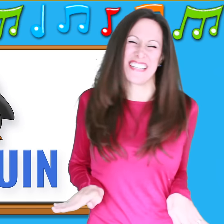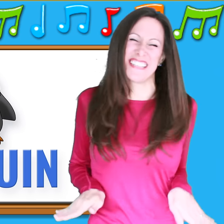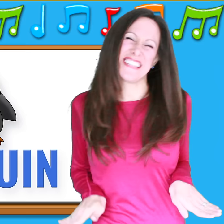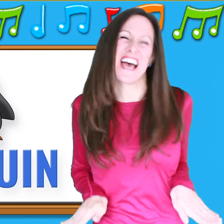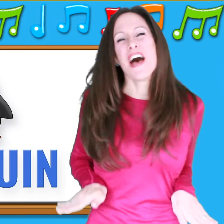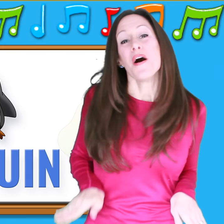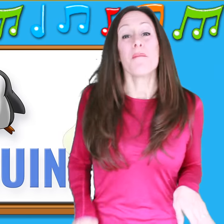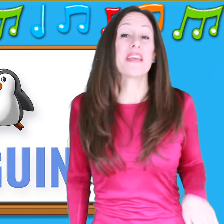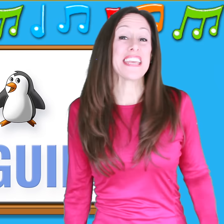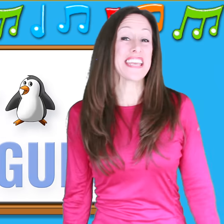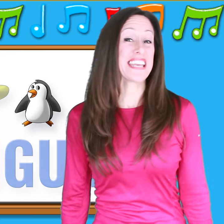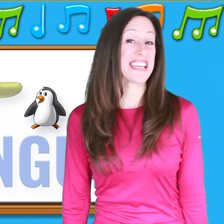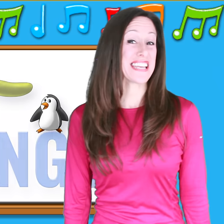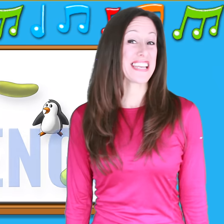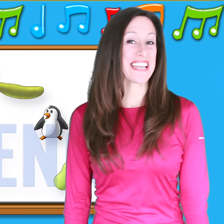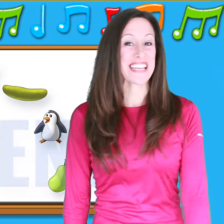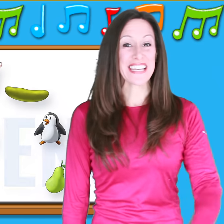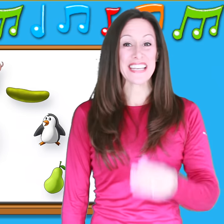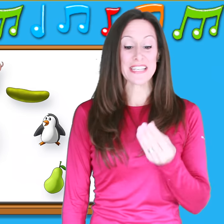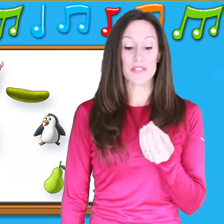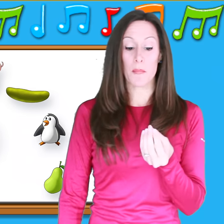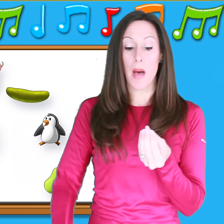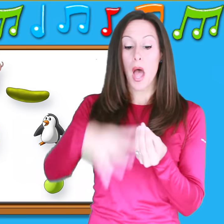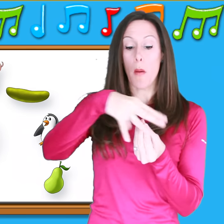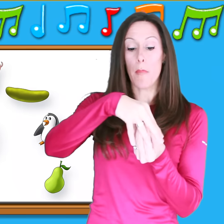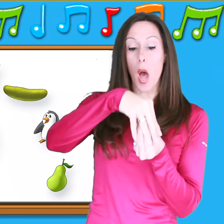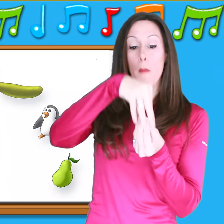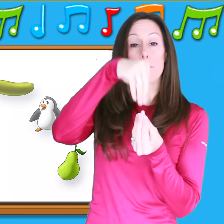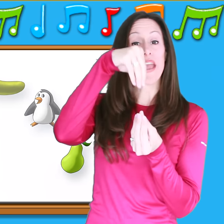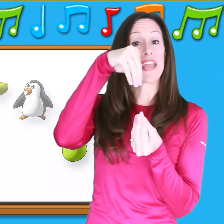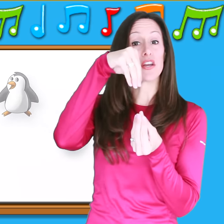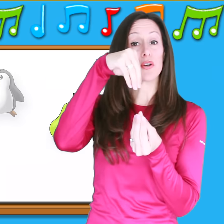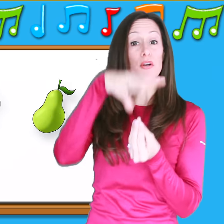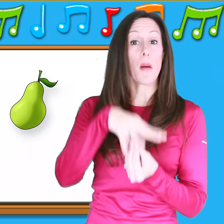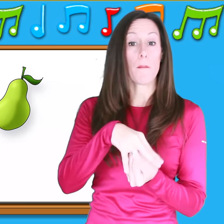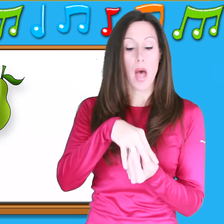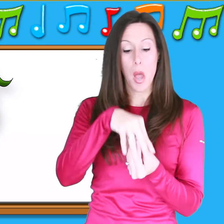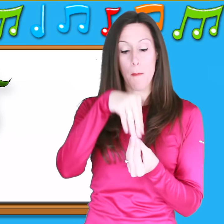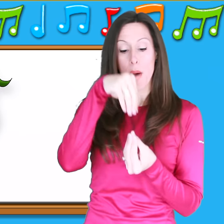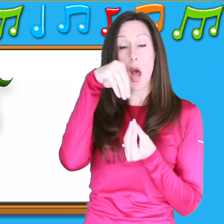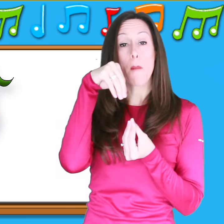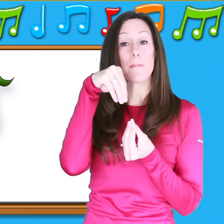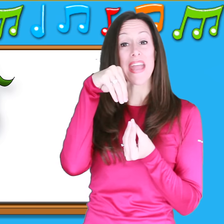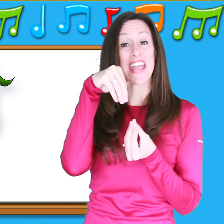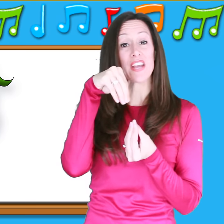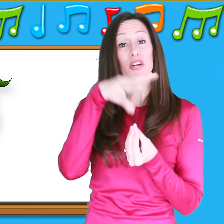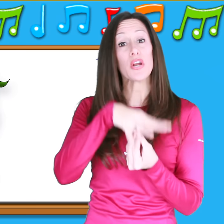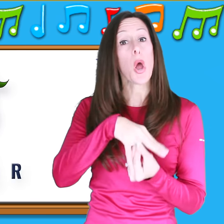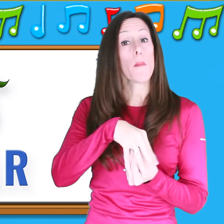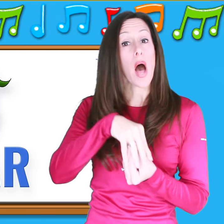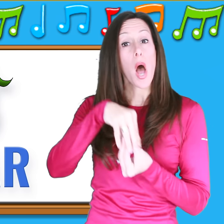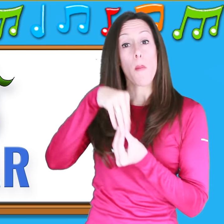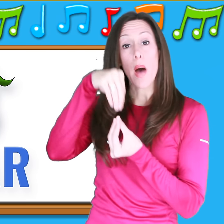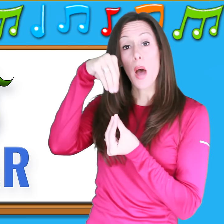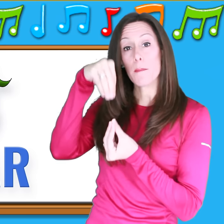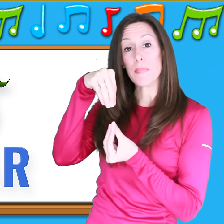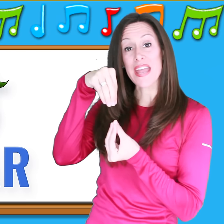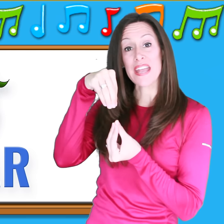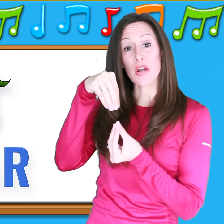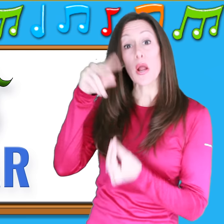penguin. P is for pear, pear, pear.